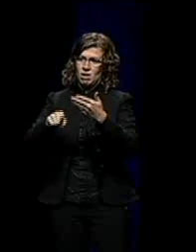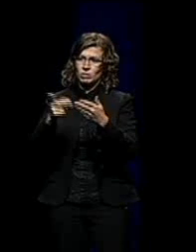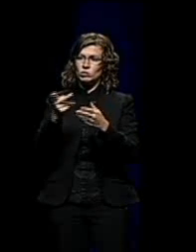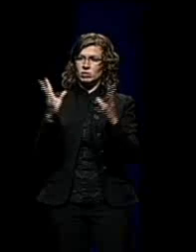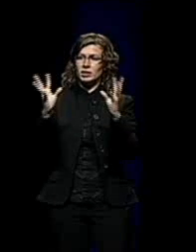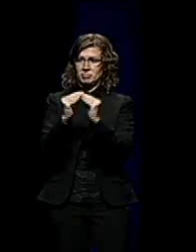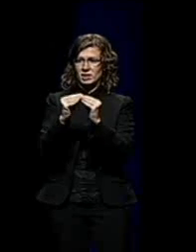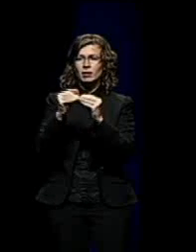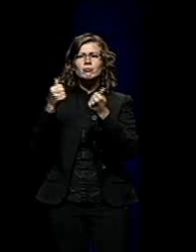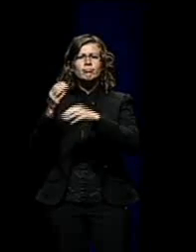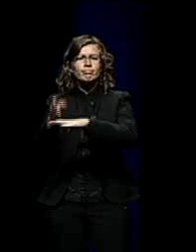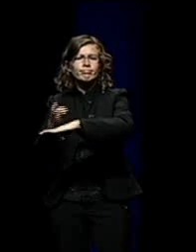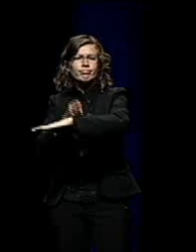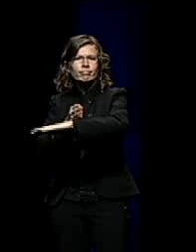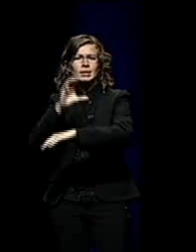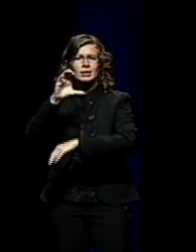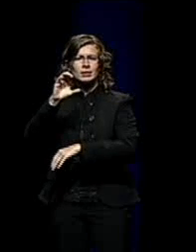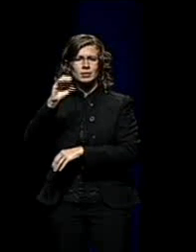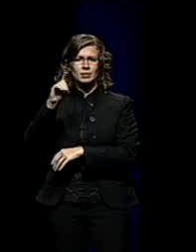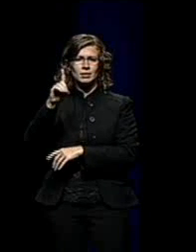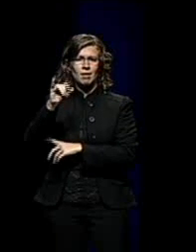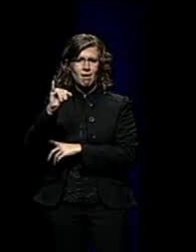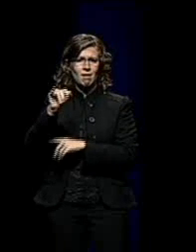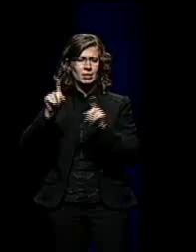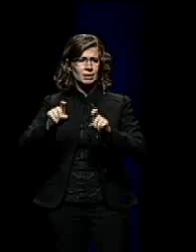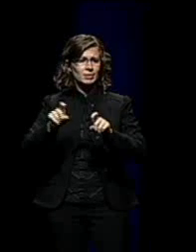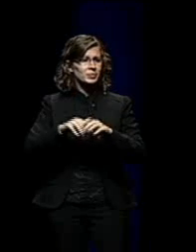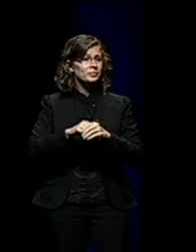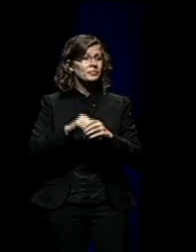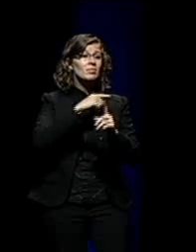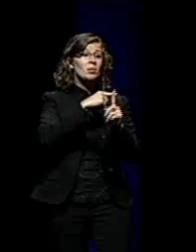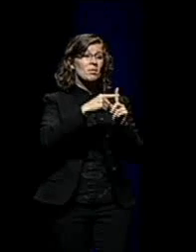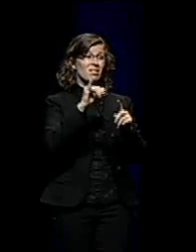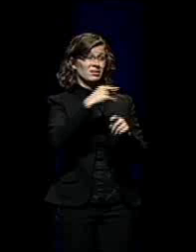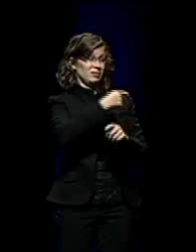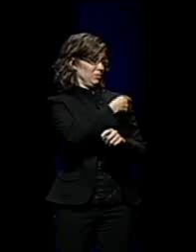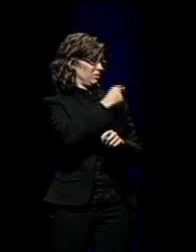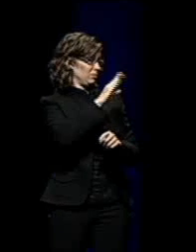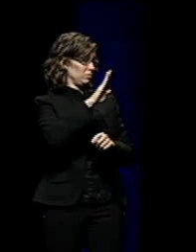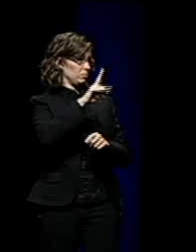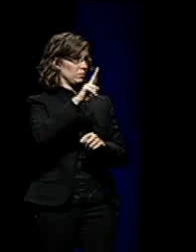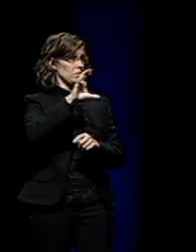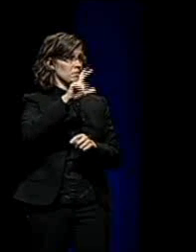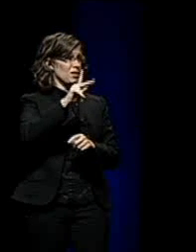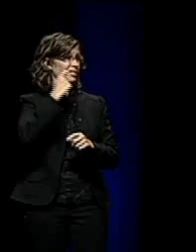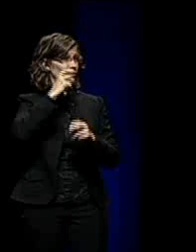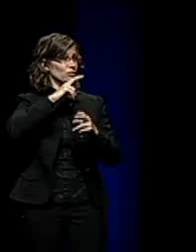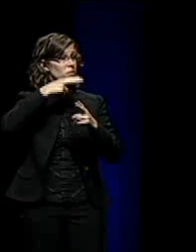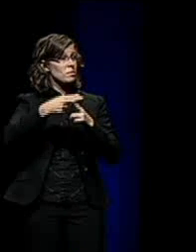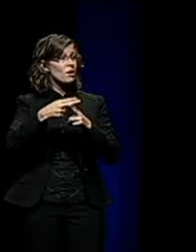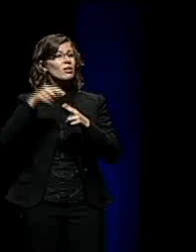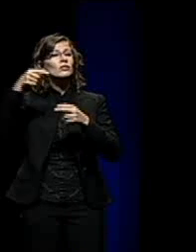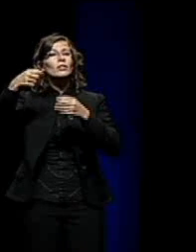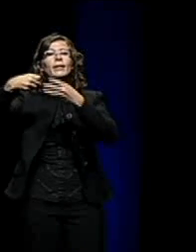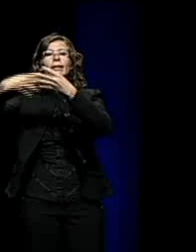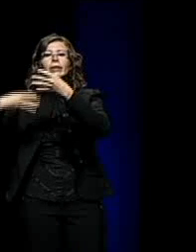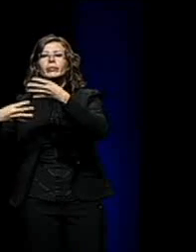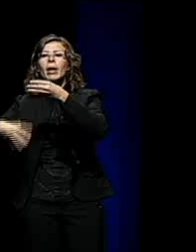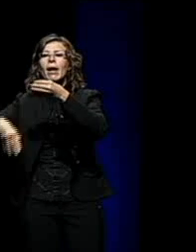stated, the specialist certificates are a part and process of the